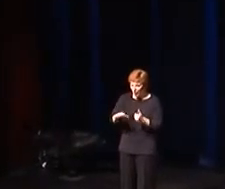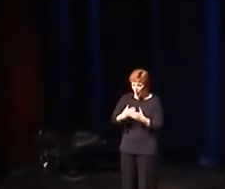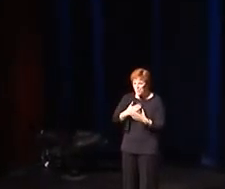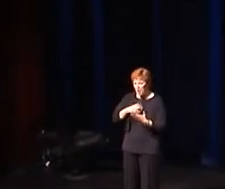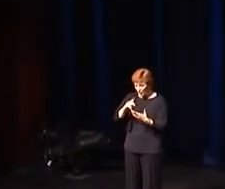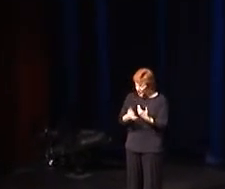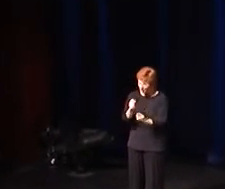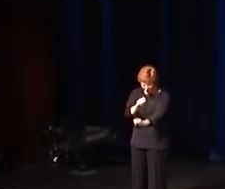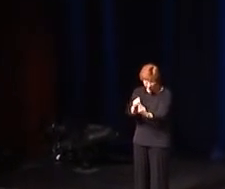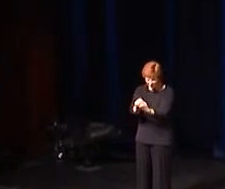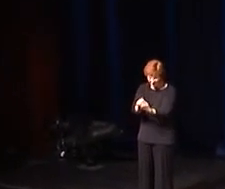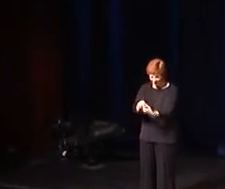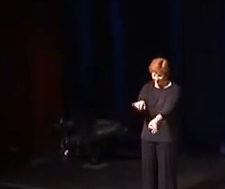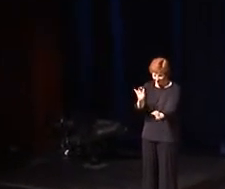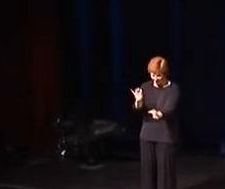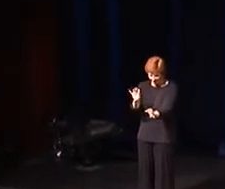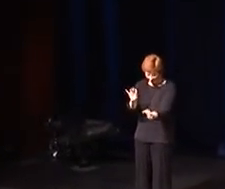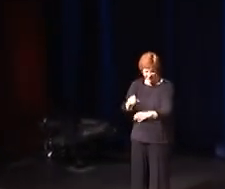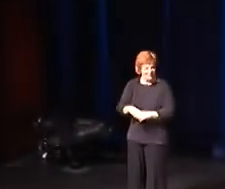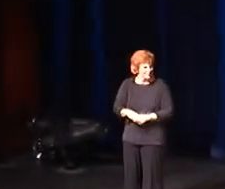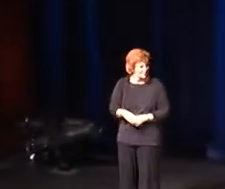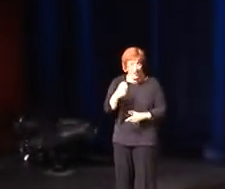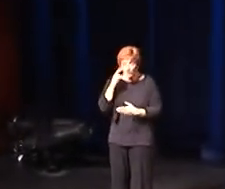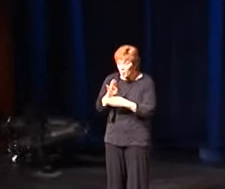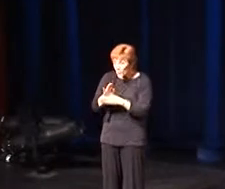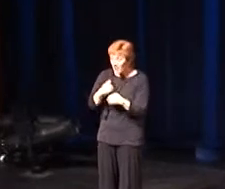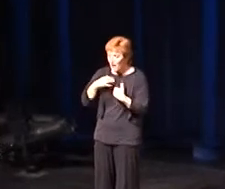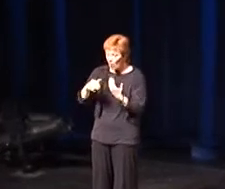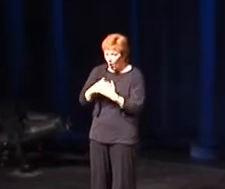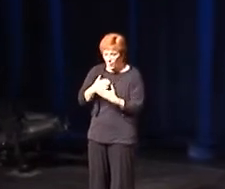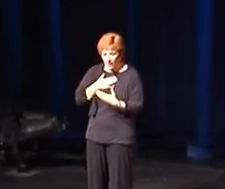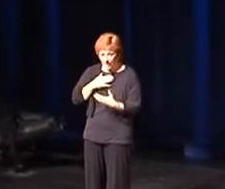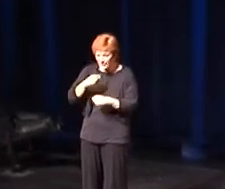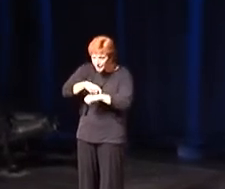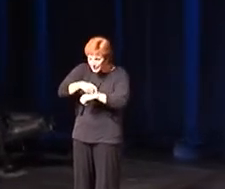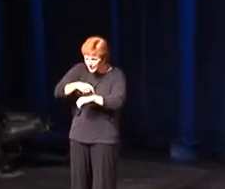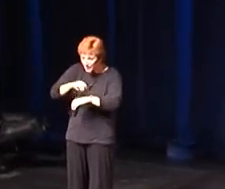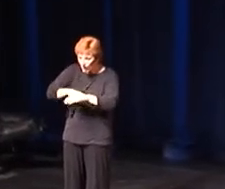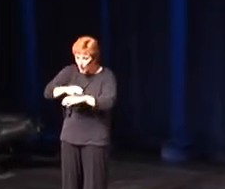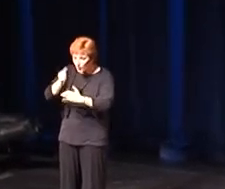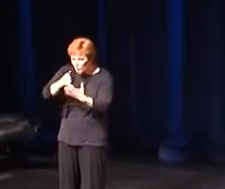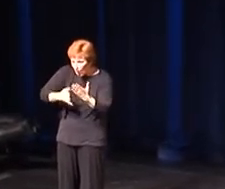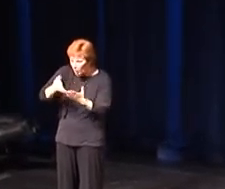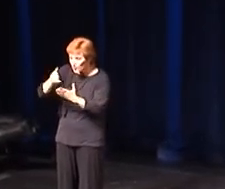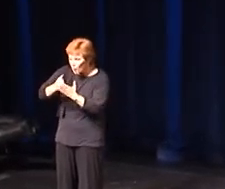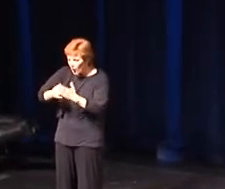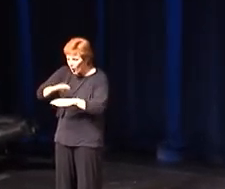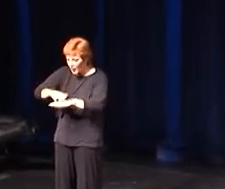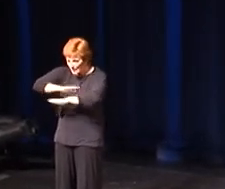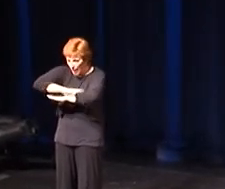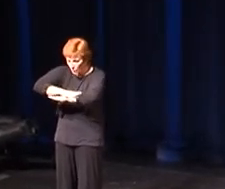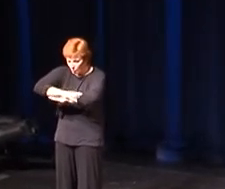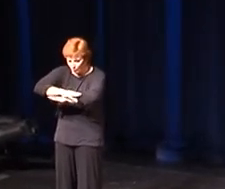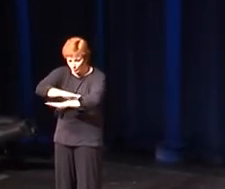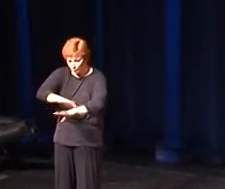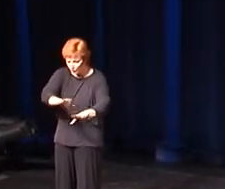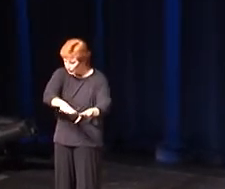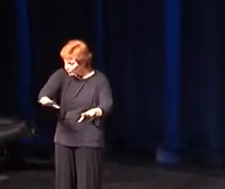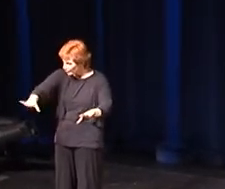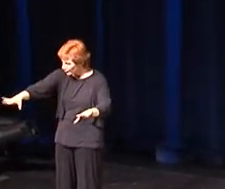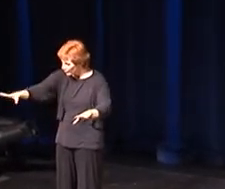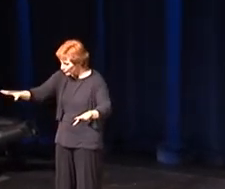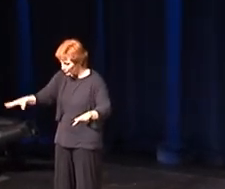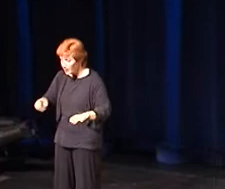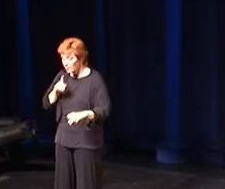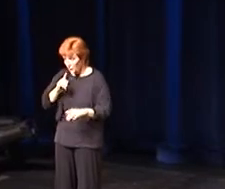projects exactly. And there's a scene in the movie where they got all my drawings on a conference room table, and those are my actual